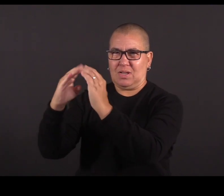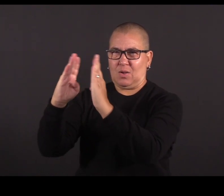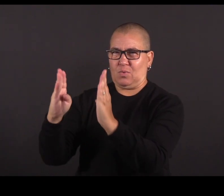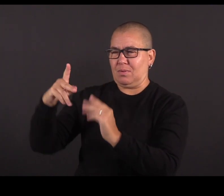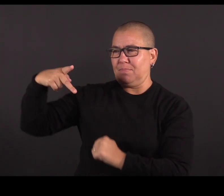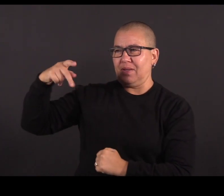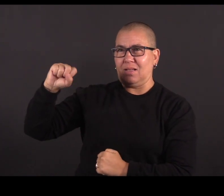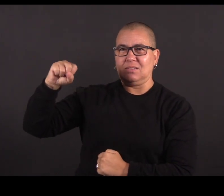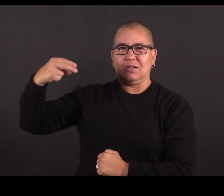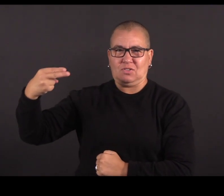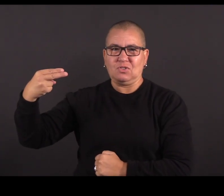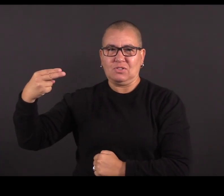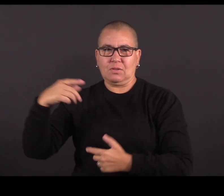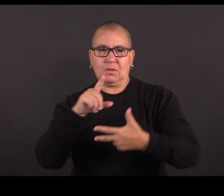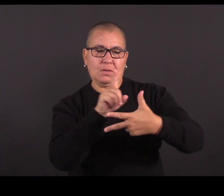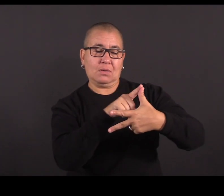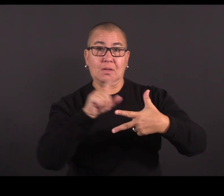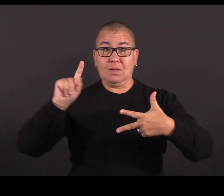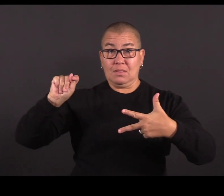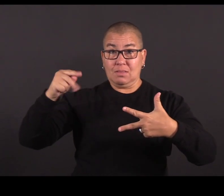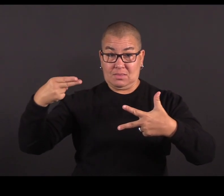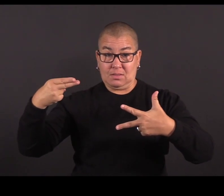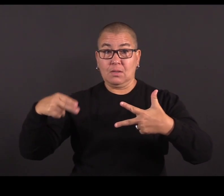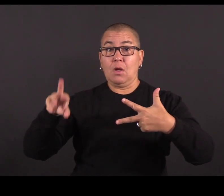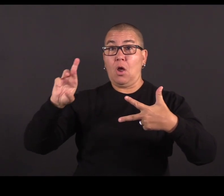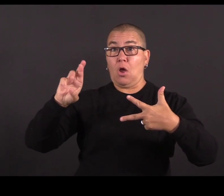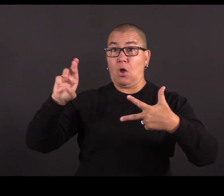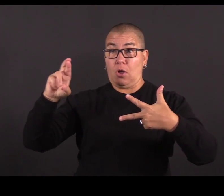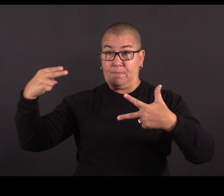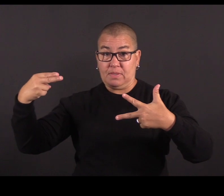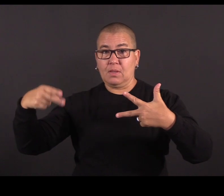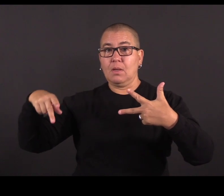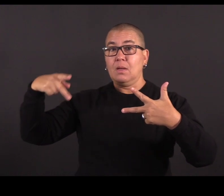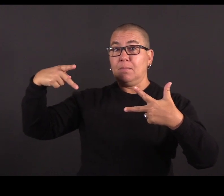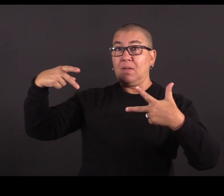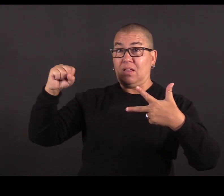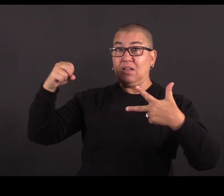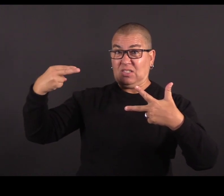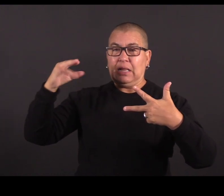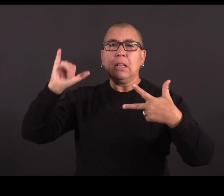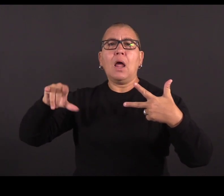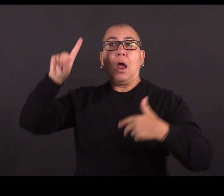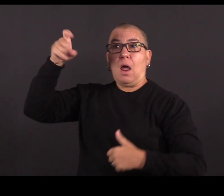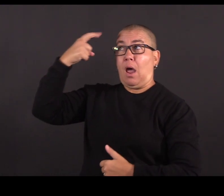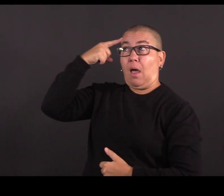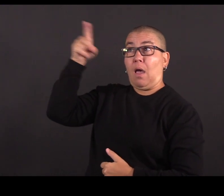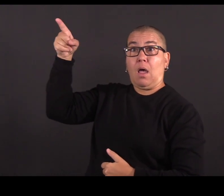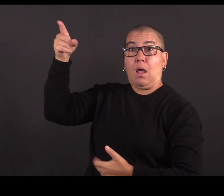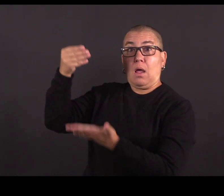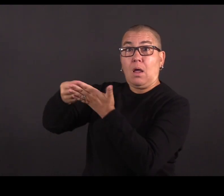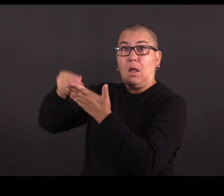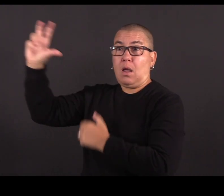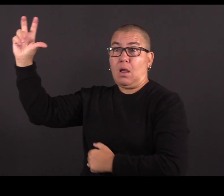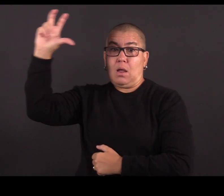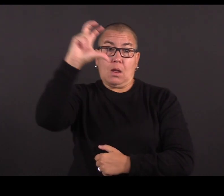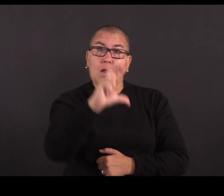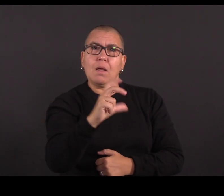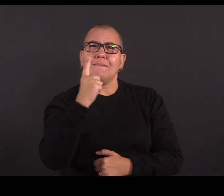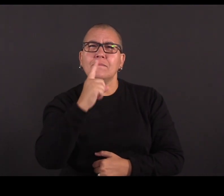These programs are funded through various government sources, such as through HUD Continuum of Care